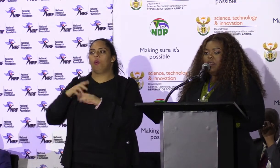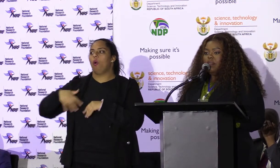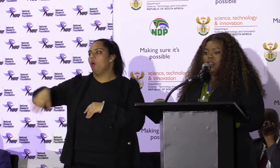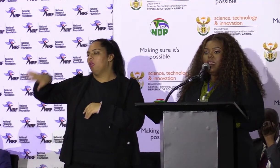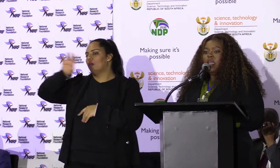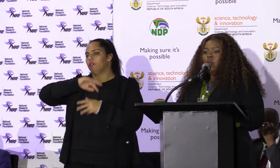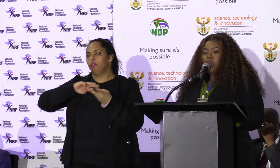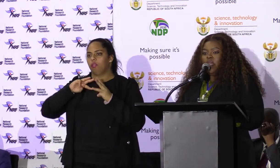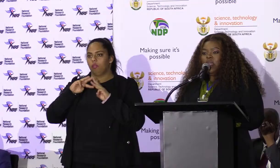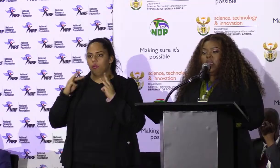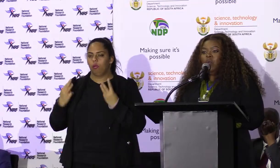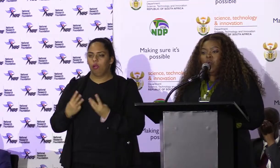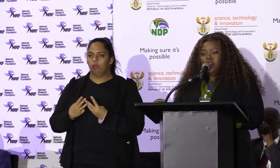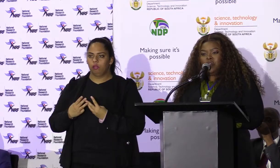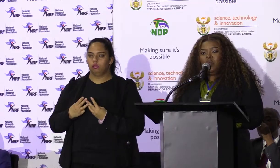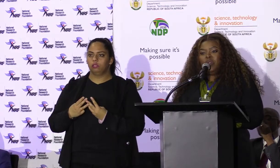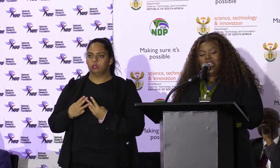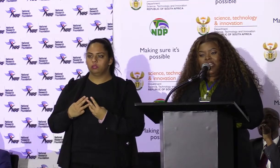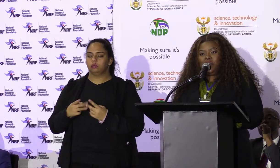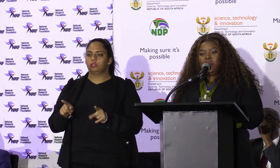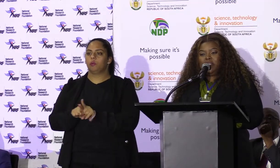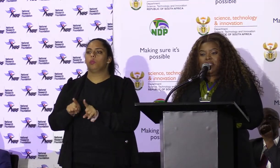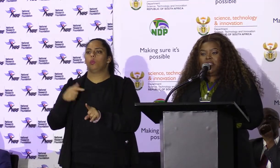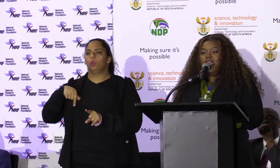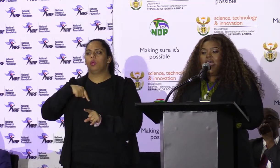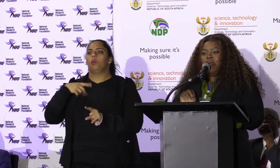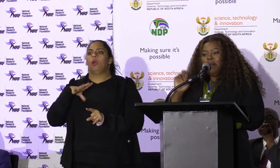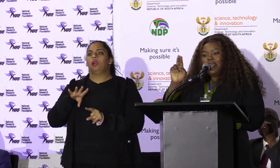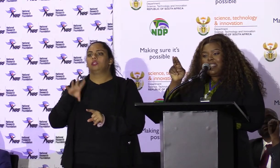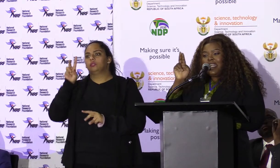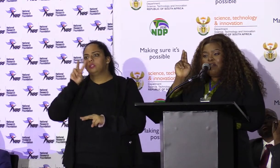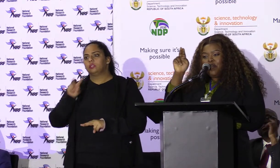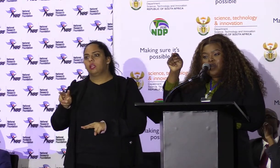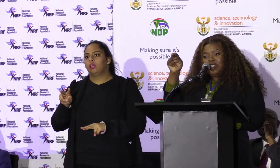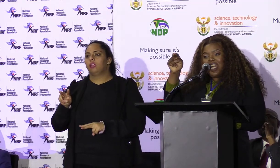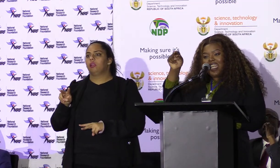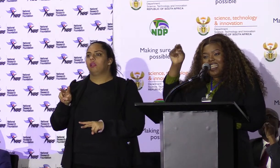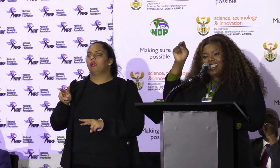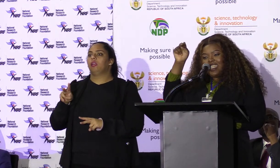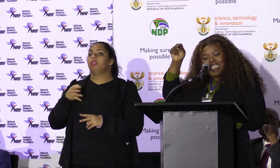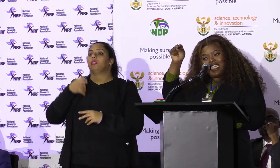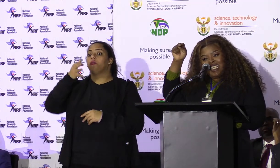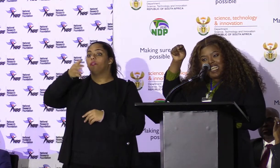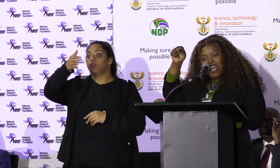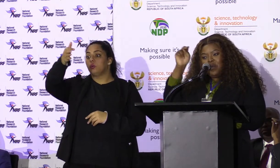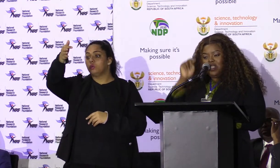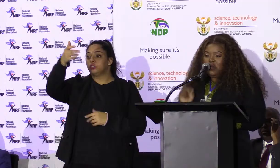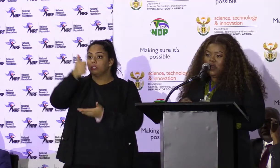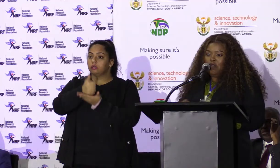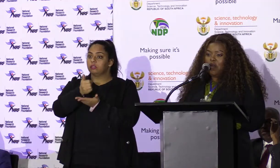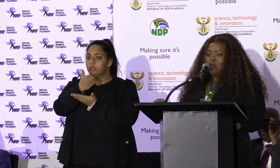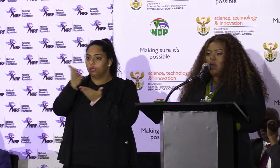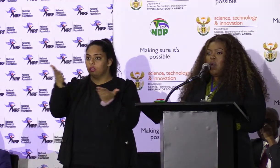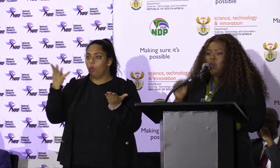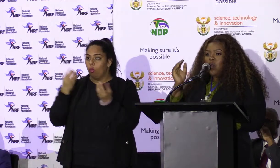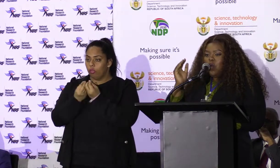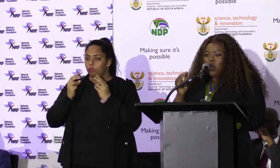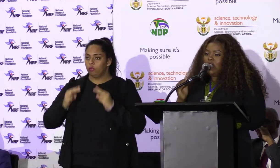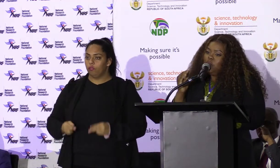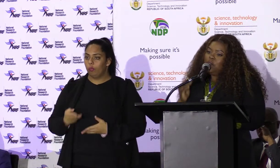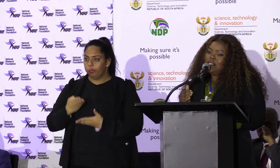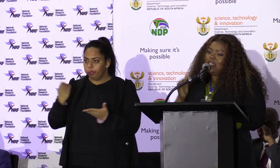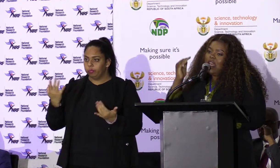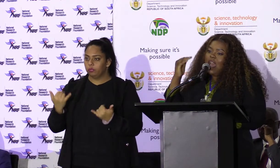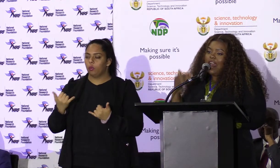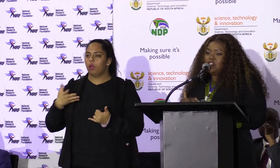world. And we also would like to see amongst the future that is sitting there with uniform, we